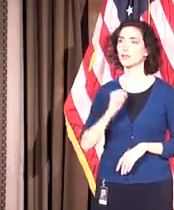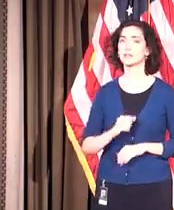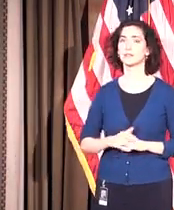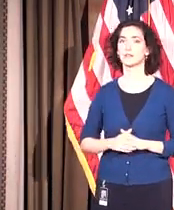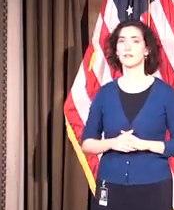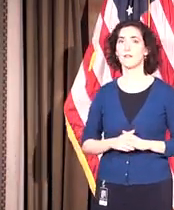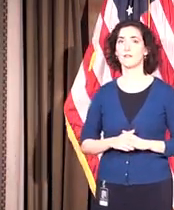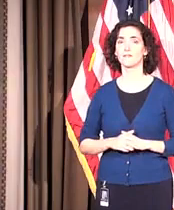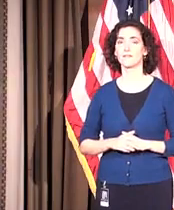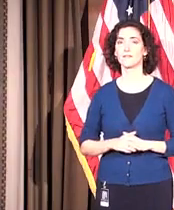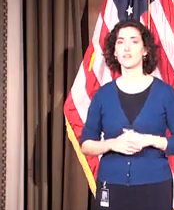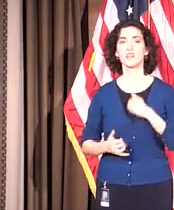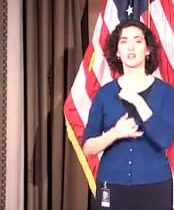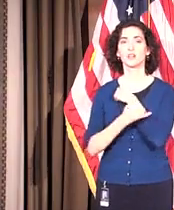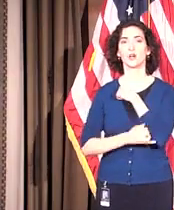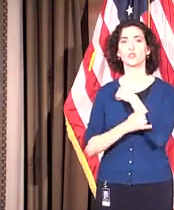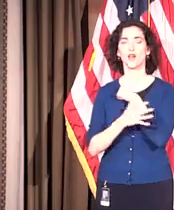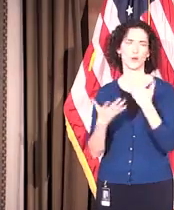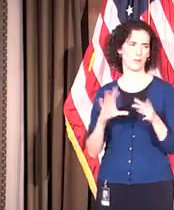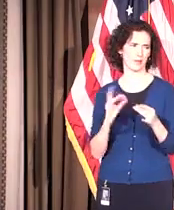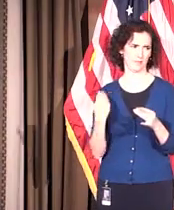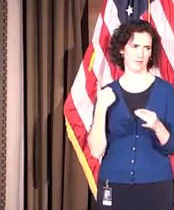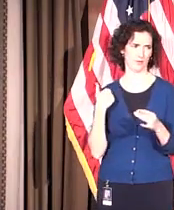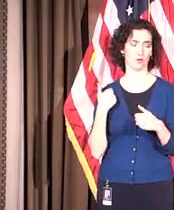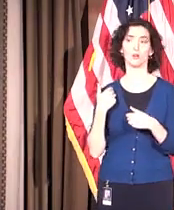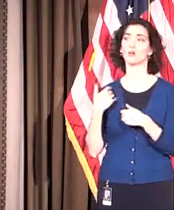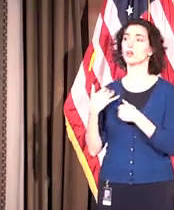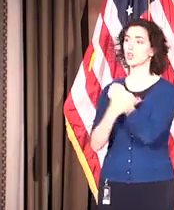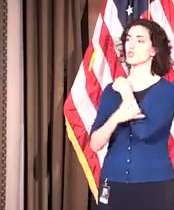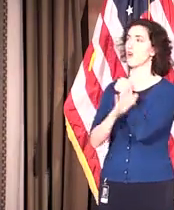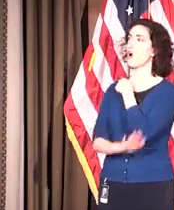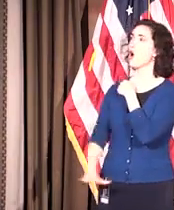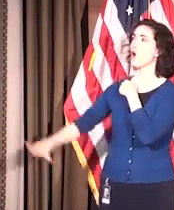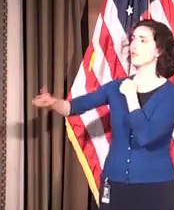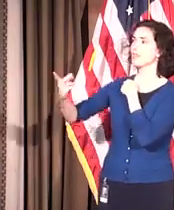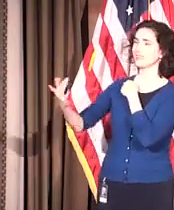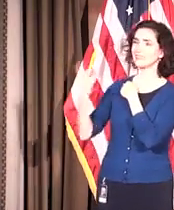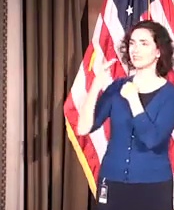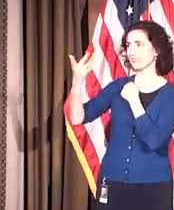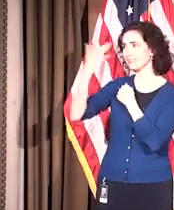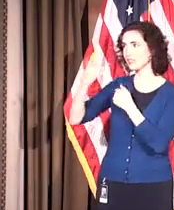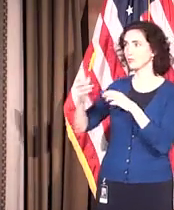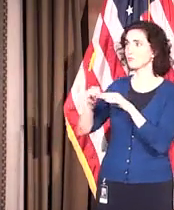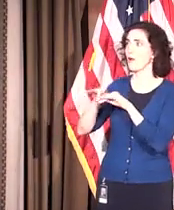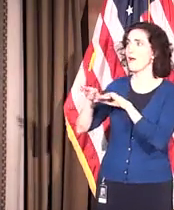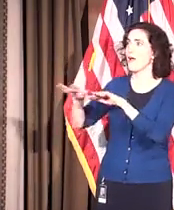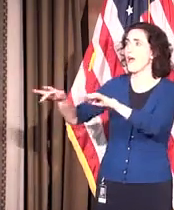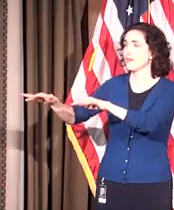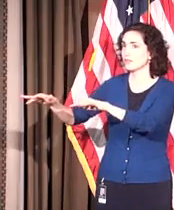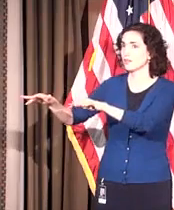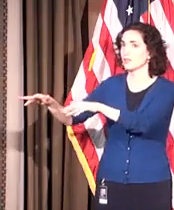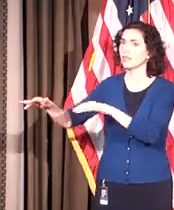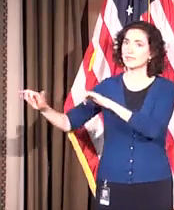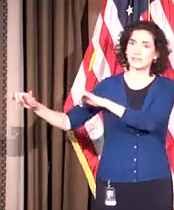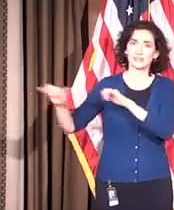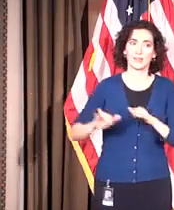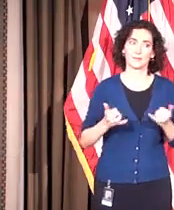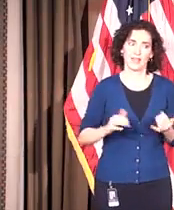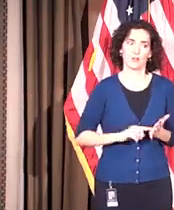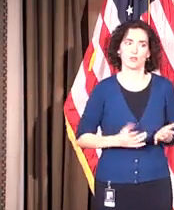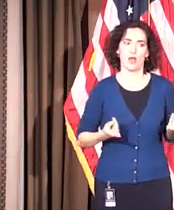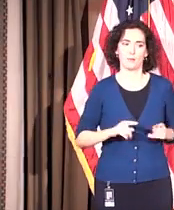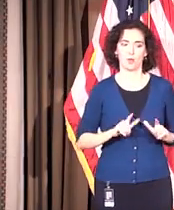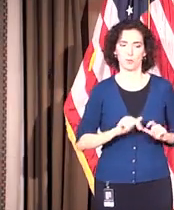now seeing and is indisputable here in Louisiana, that we get more buy-in from leaders